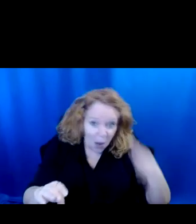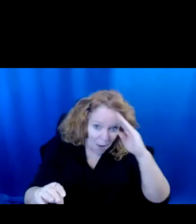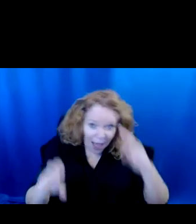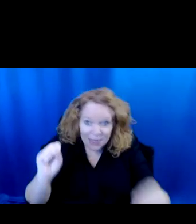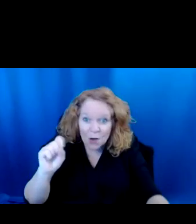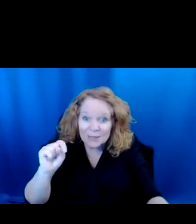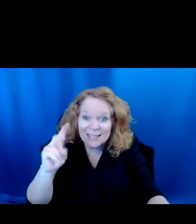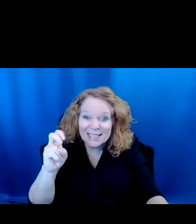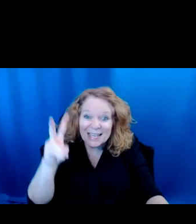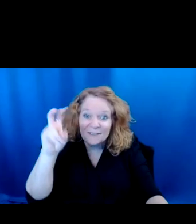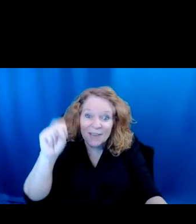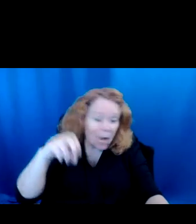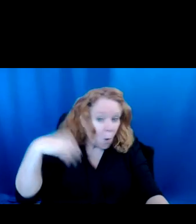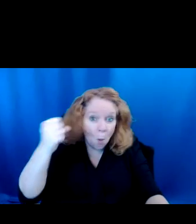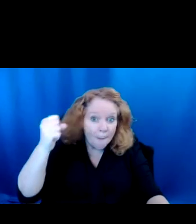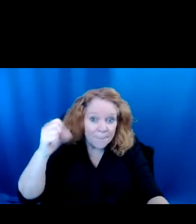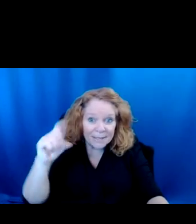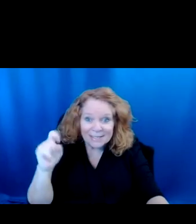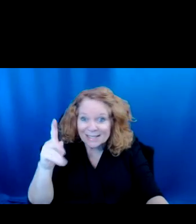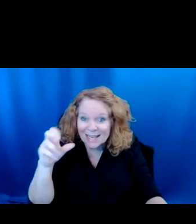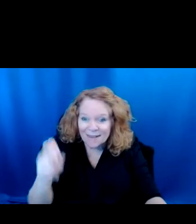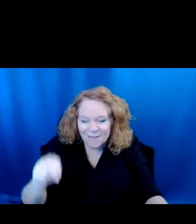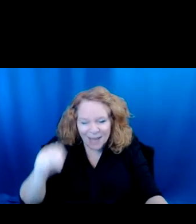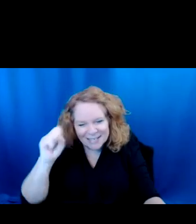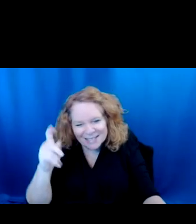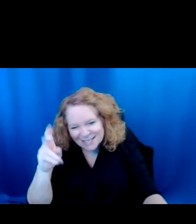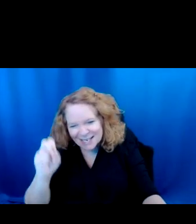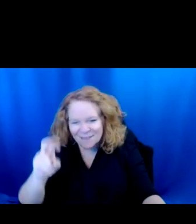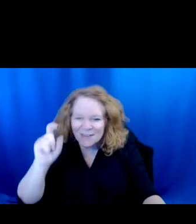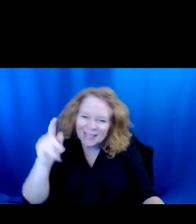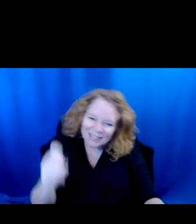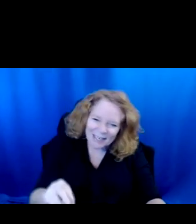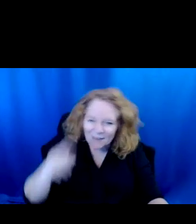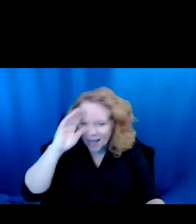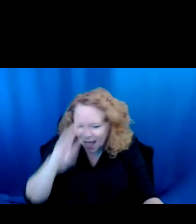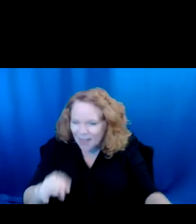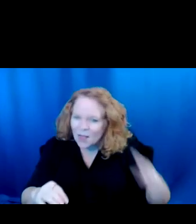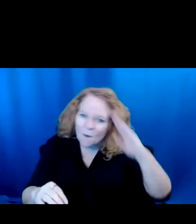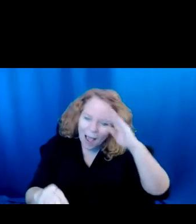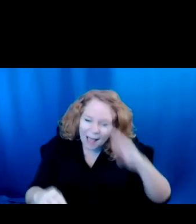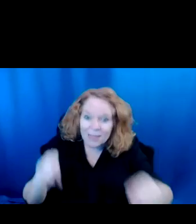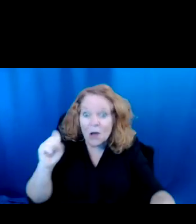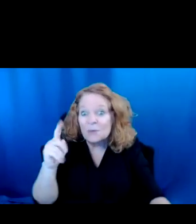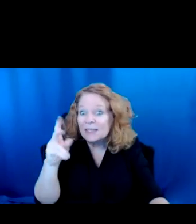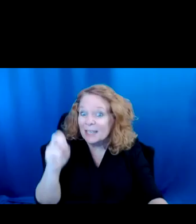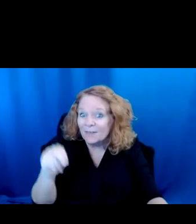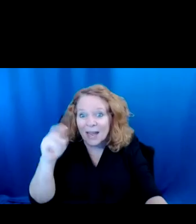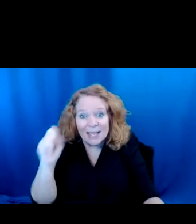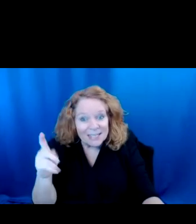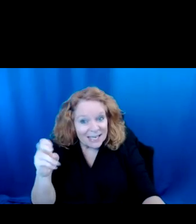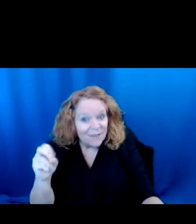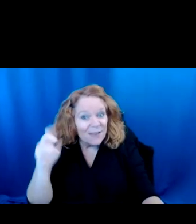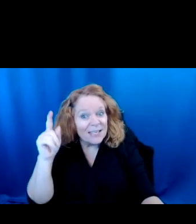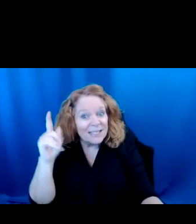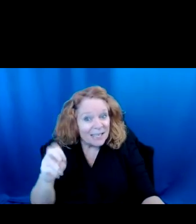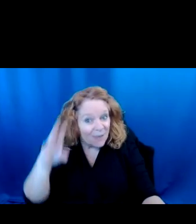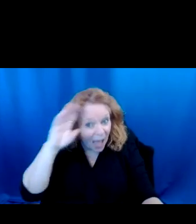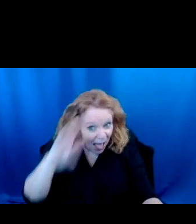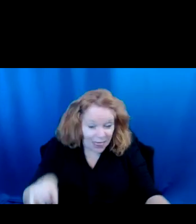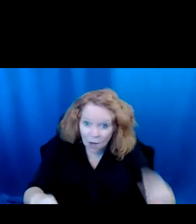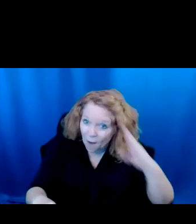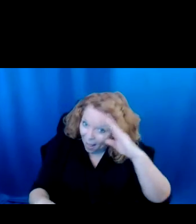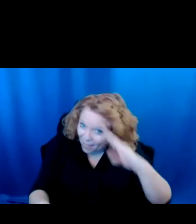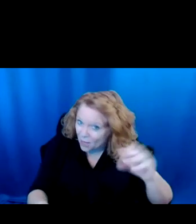Stephen, Stephen, whoop. A Stephen, Stephen, hello, hello, hello. Stephen, Stephen, Stephen, hello, hello,